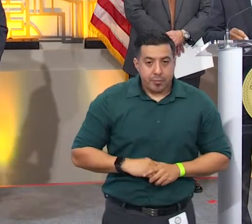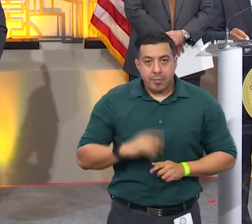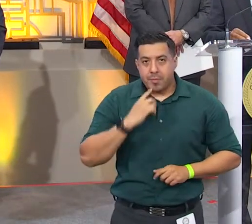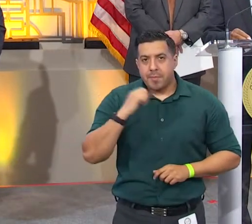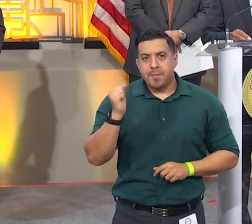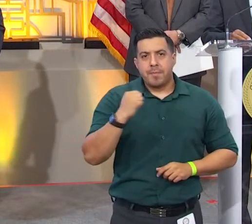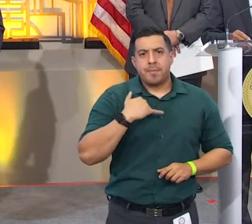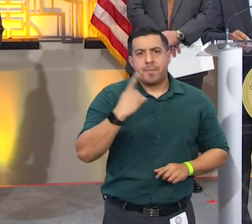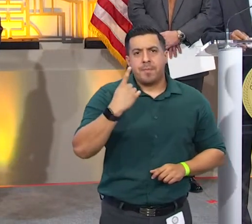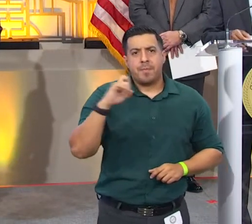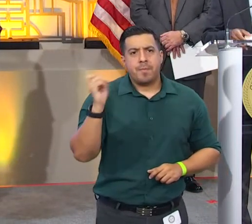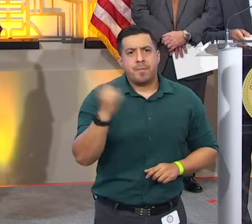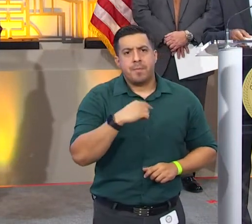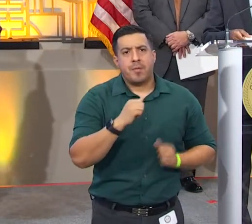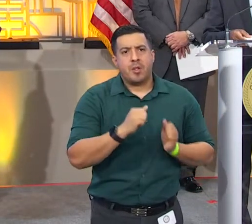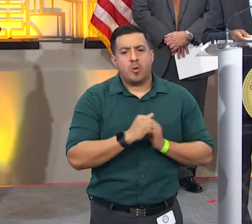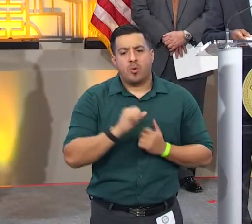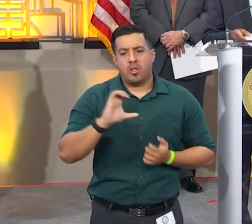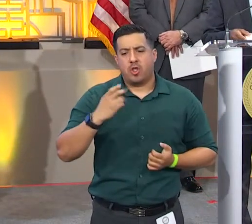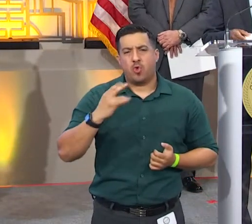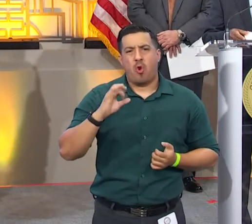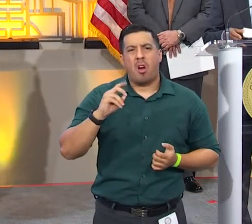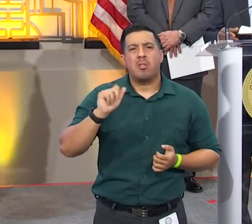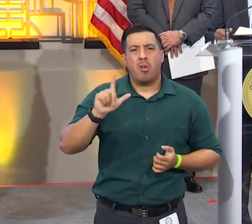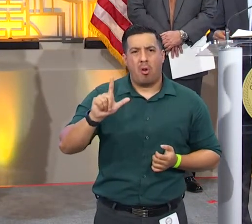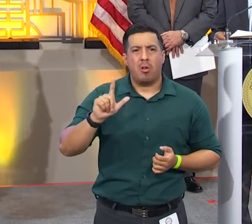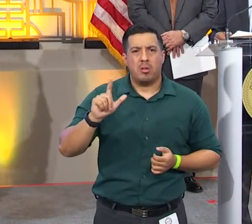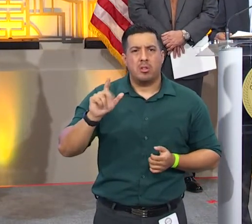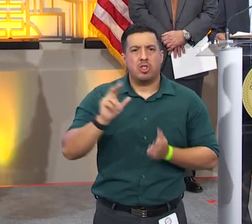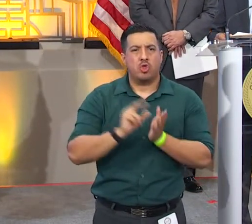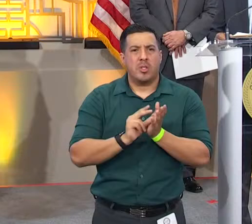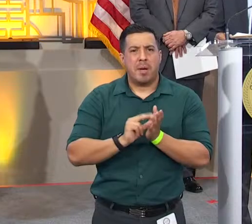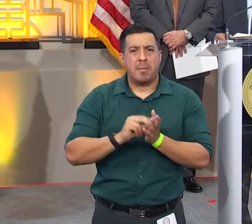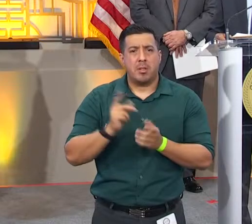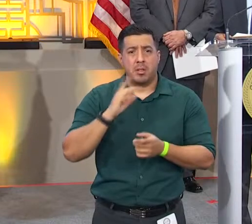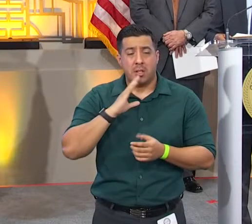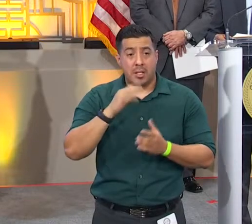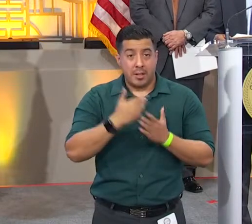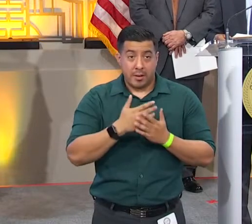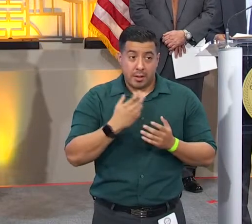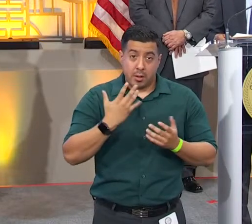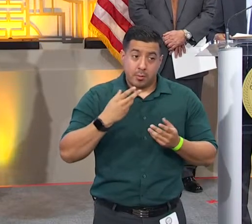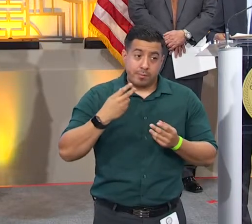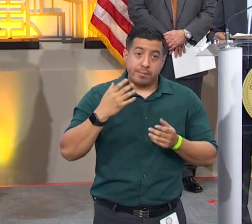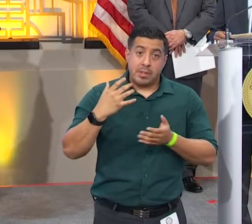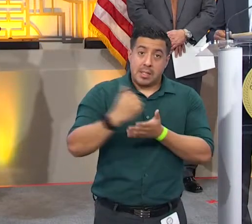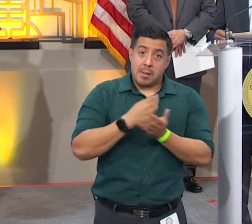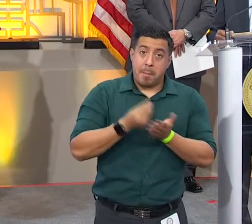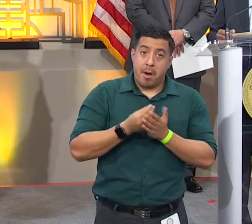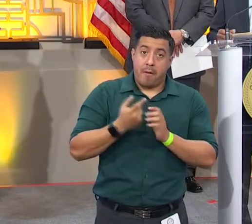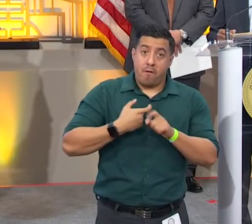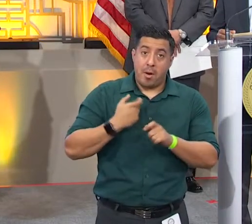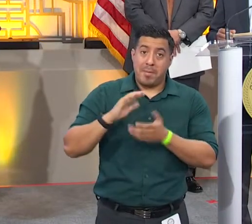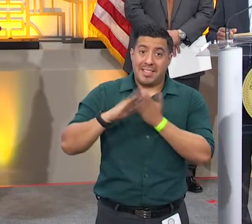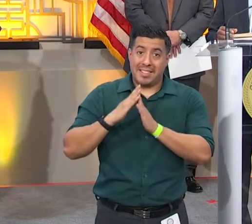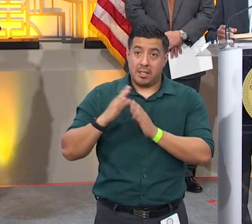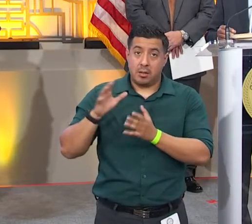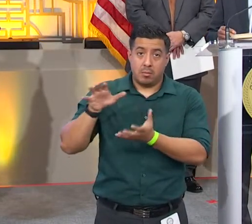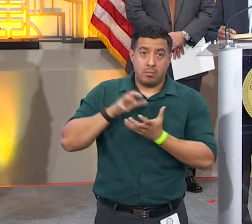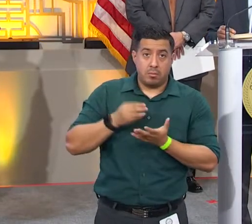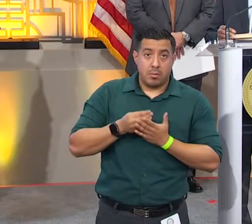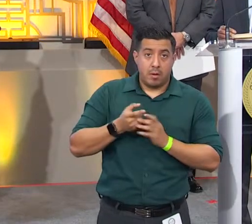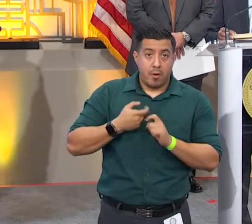Yes, Mayor, I have some questions from the Chronicle. Is Axiom receiving incentive money from the city? No.